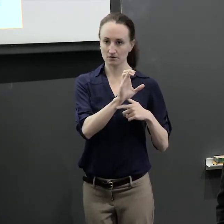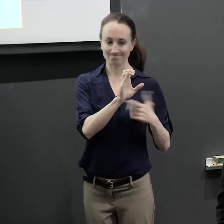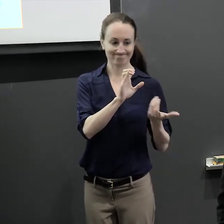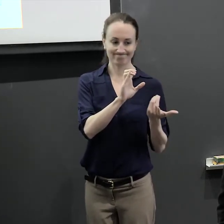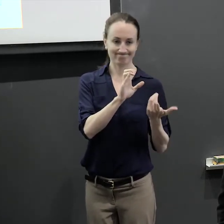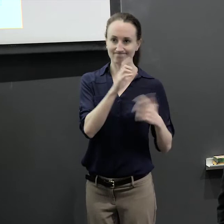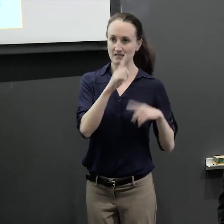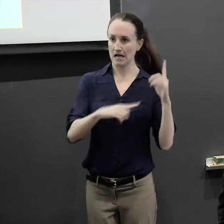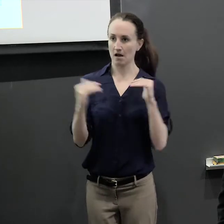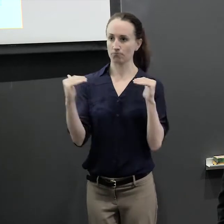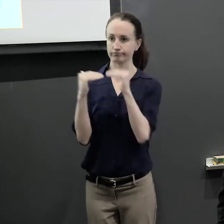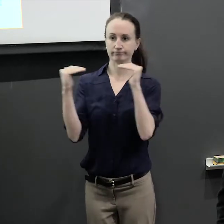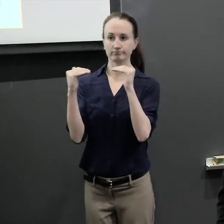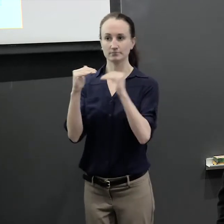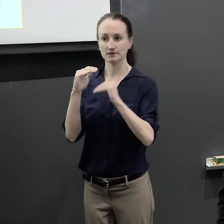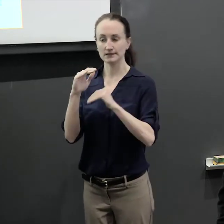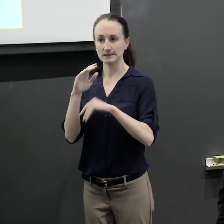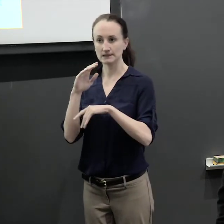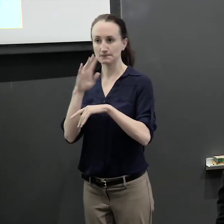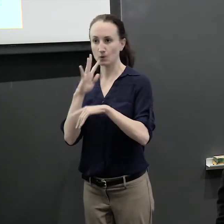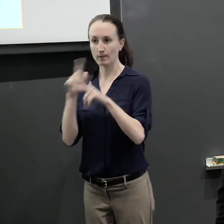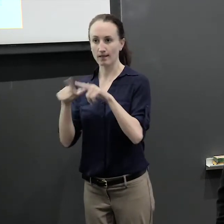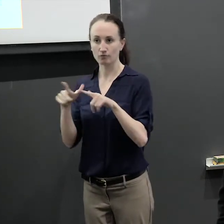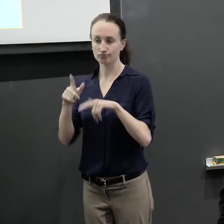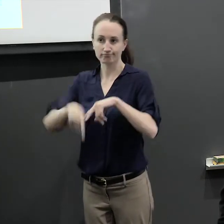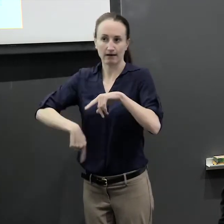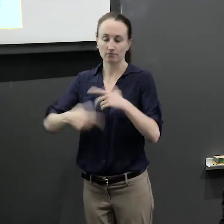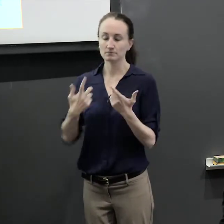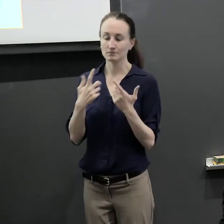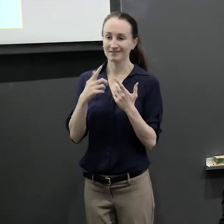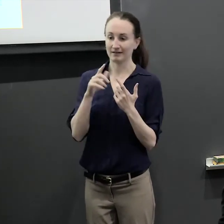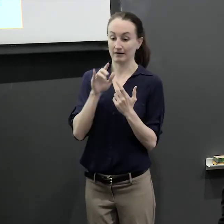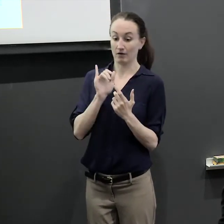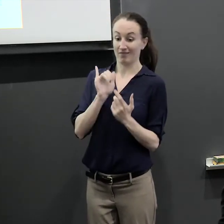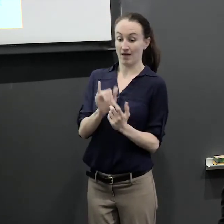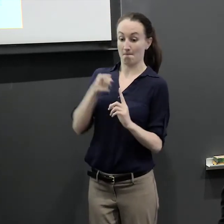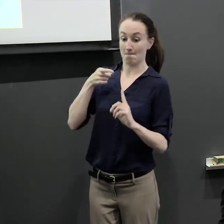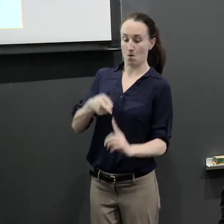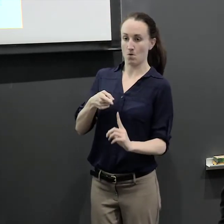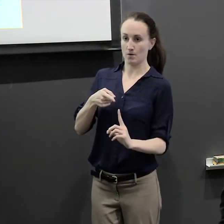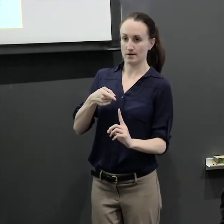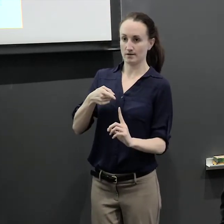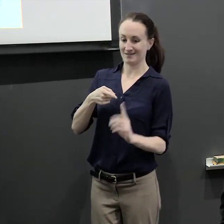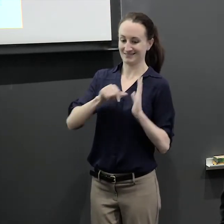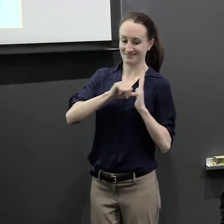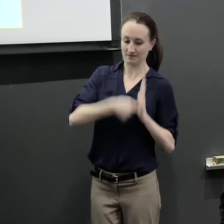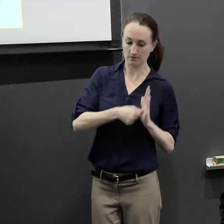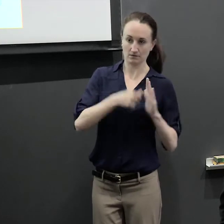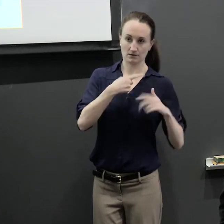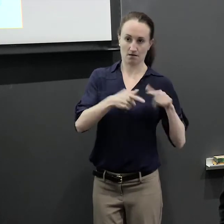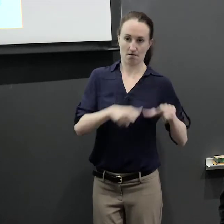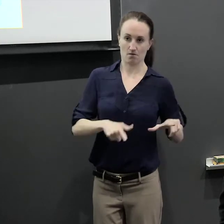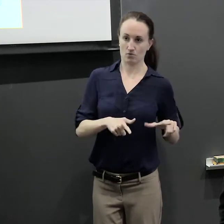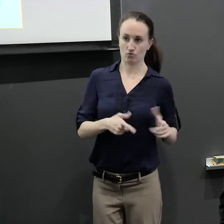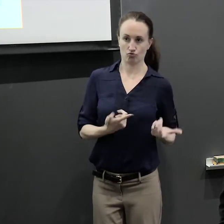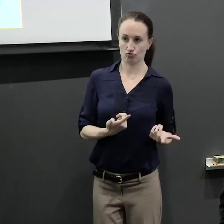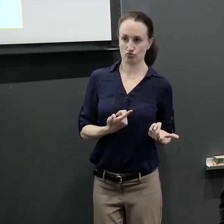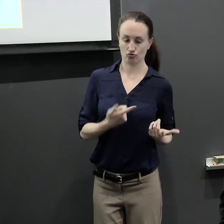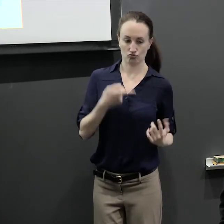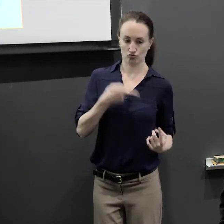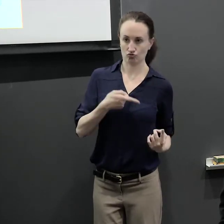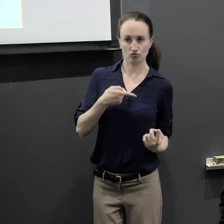And this argument is specific about sign language. Thank you. you will not be in a position to make this